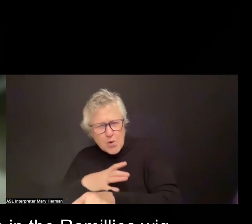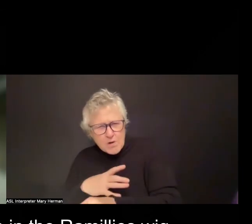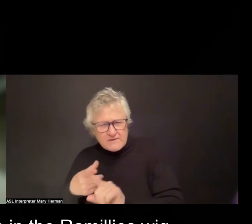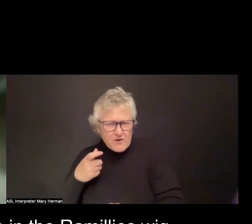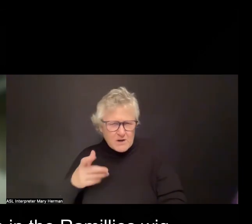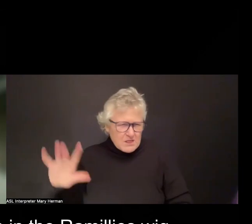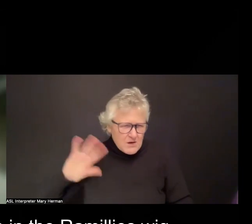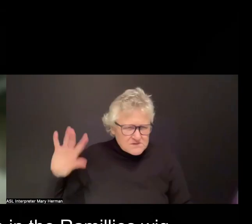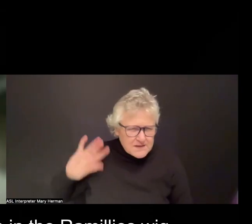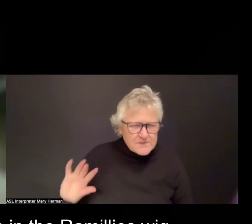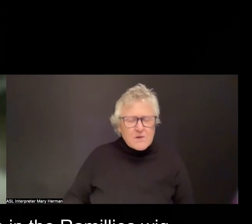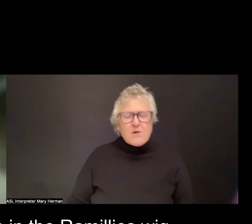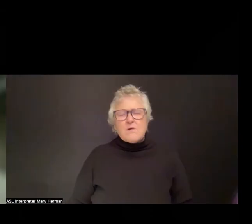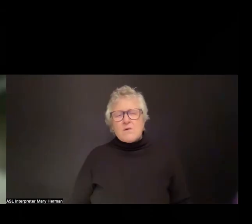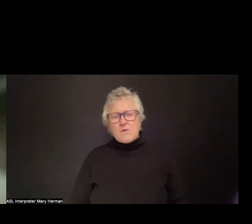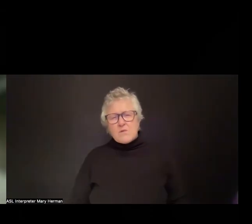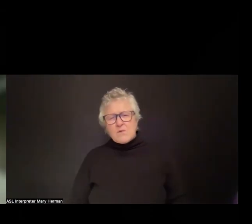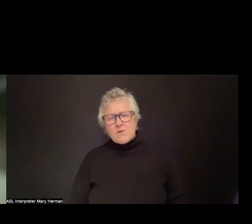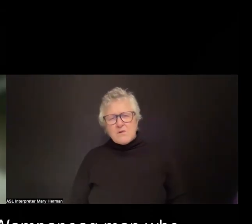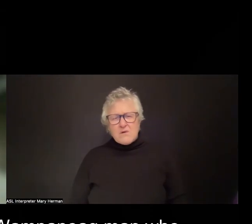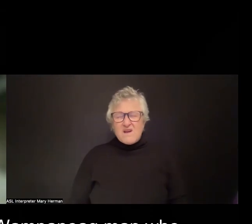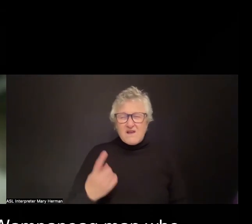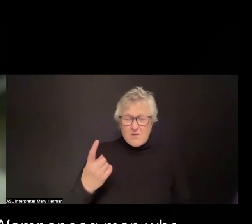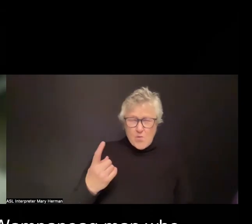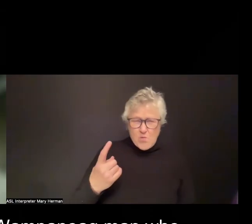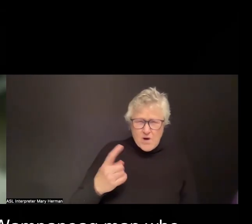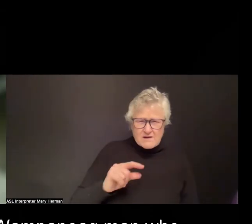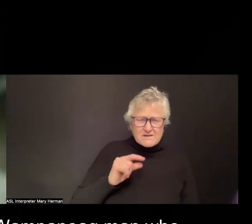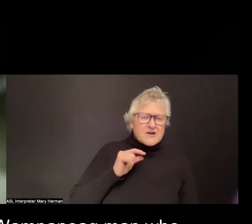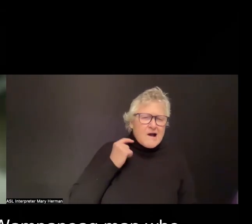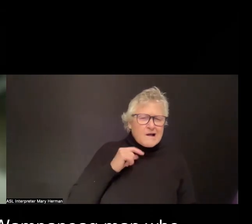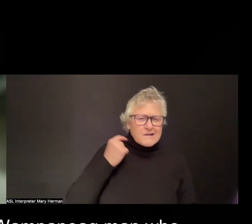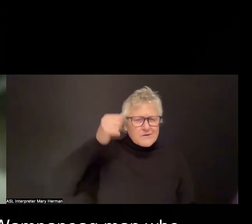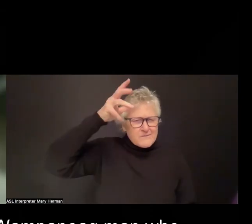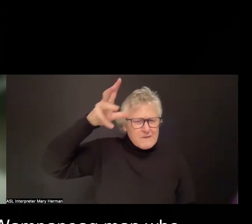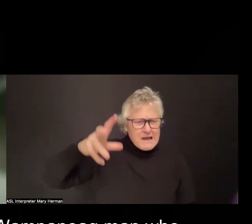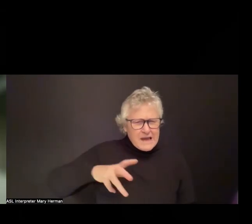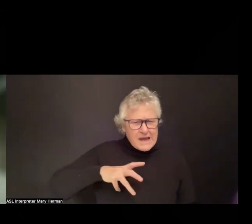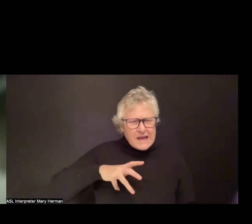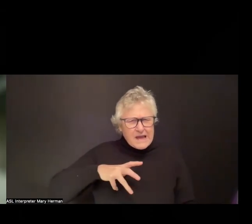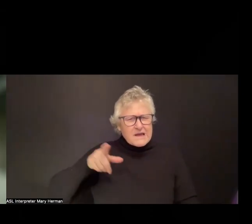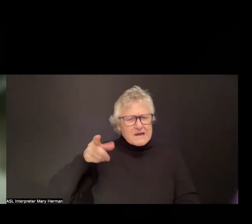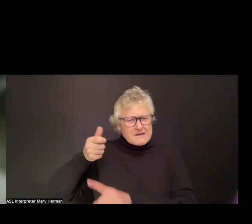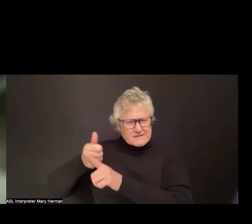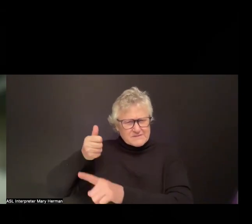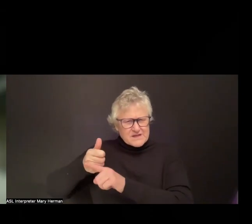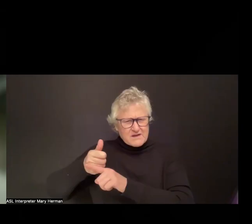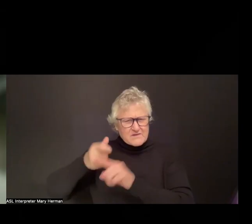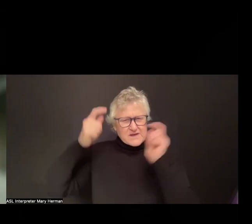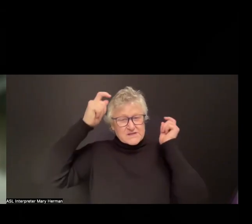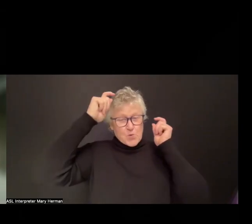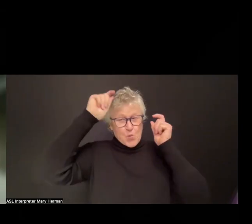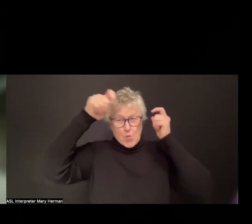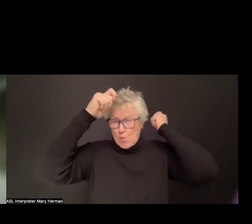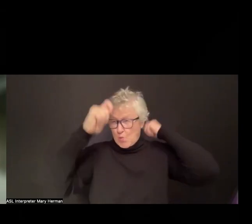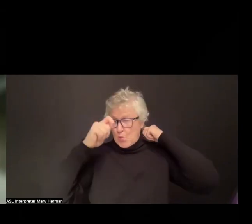wig who was handsome despite his perpetual squint. There was the half-Wampanoag man who worked at the Coopers with his pepper gray hair. But now they were